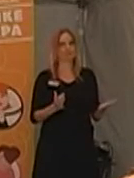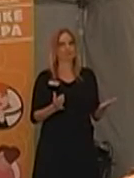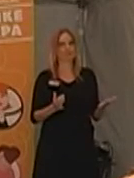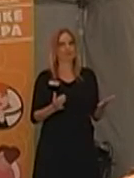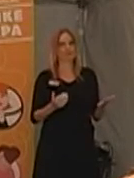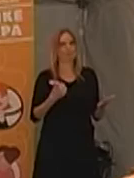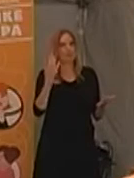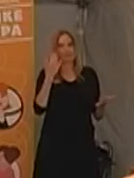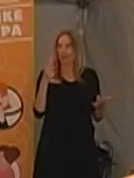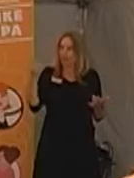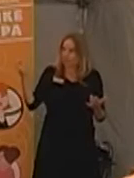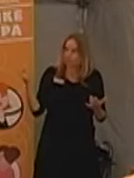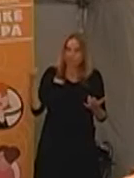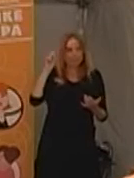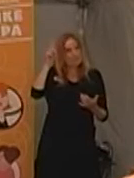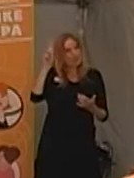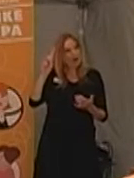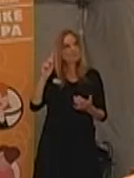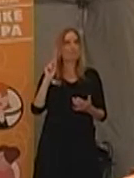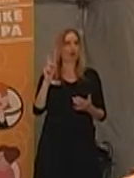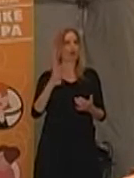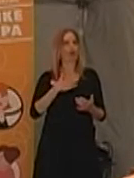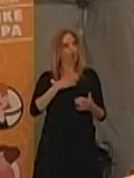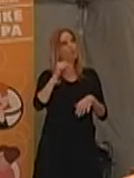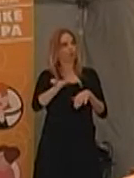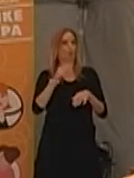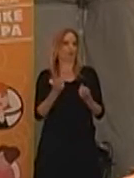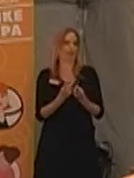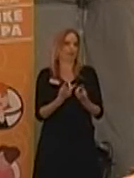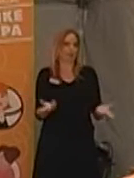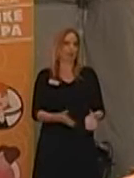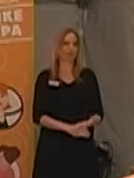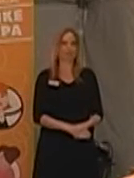my fellow panelists would make of that, but that's certainly how it felt for me.